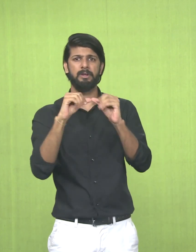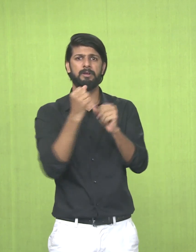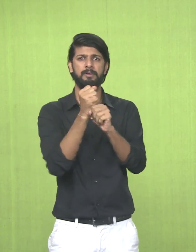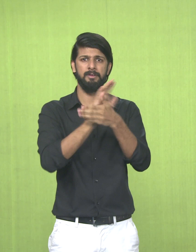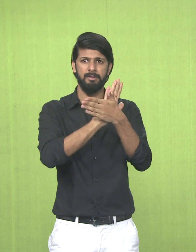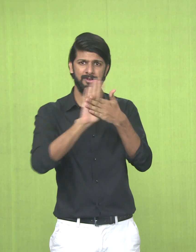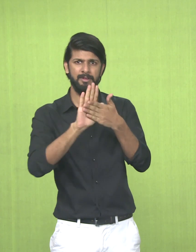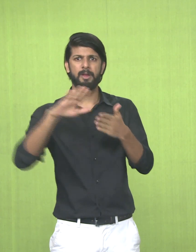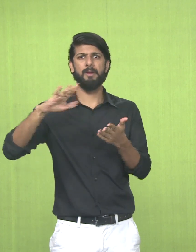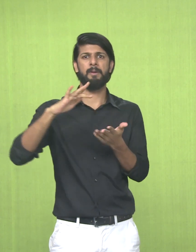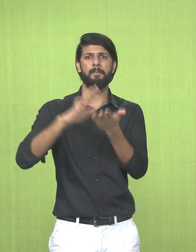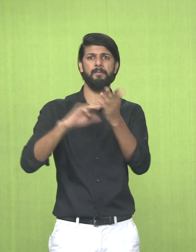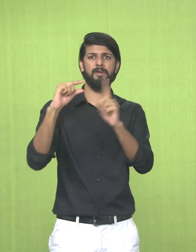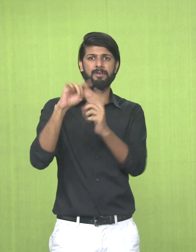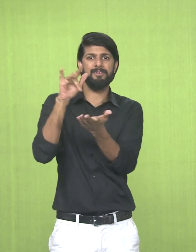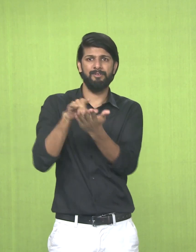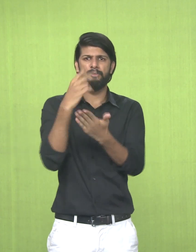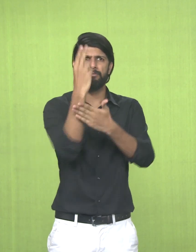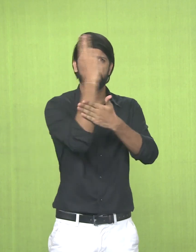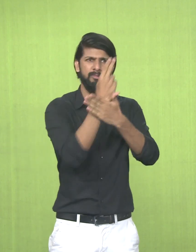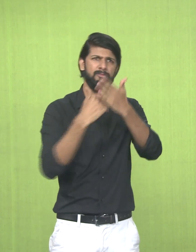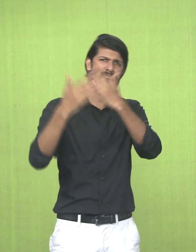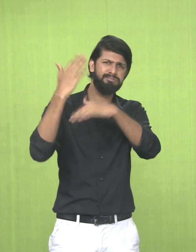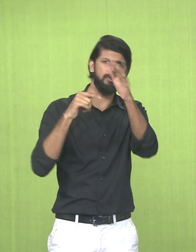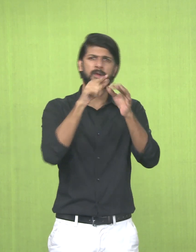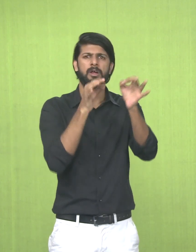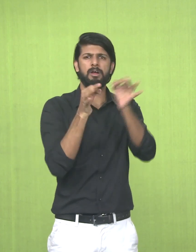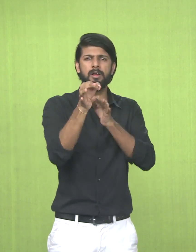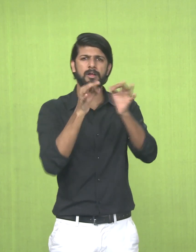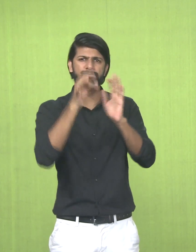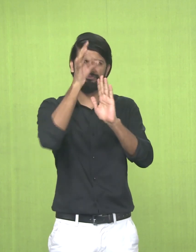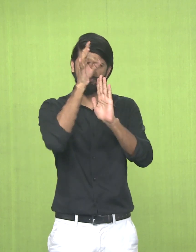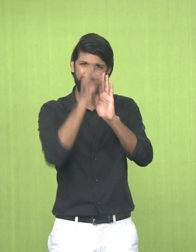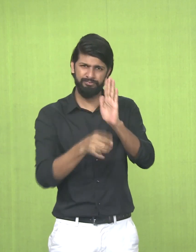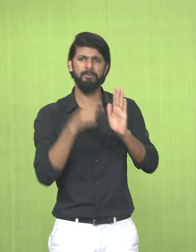After that, we will focus on the single Bagh cave painting.